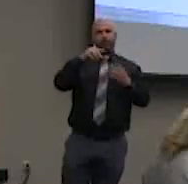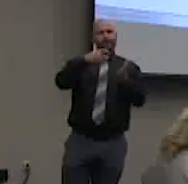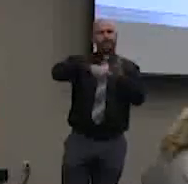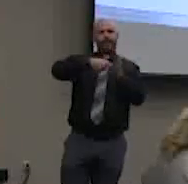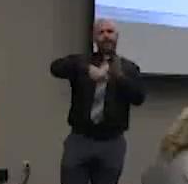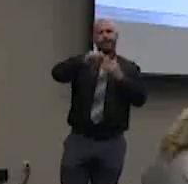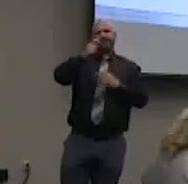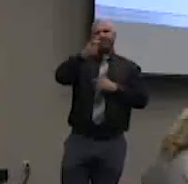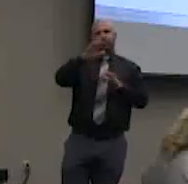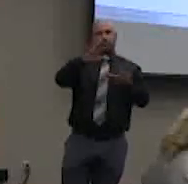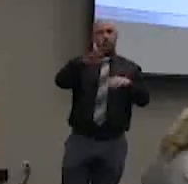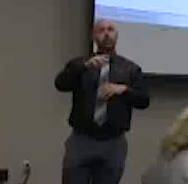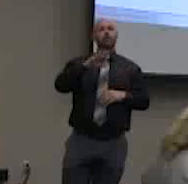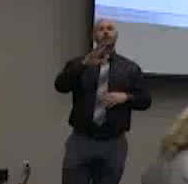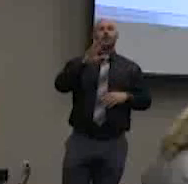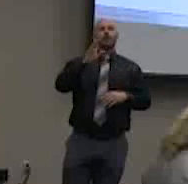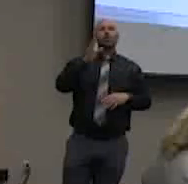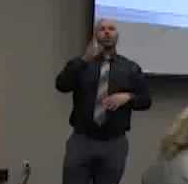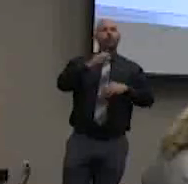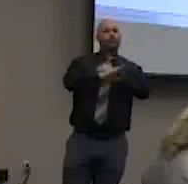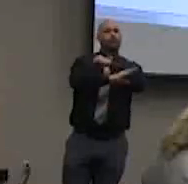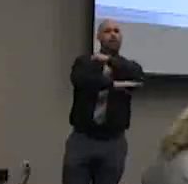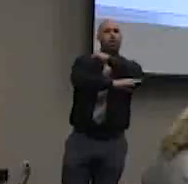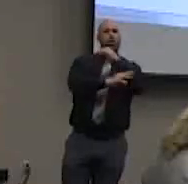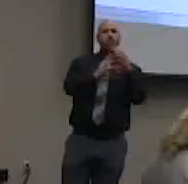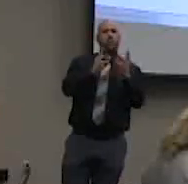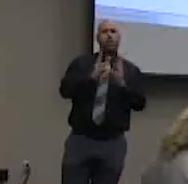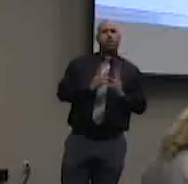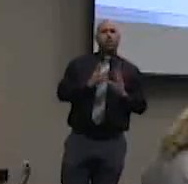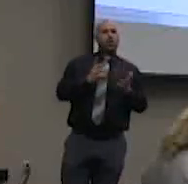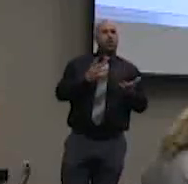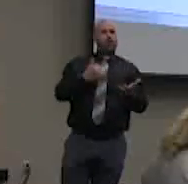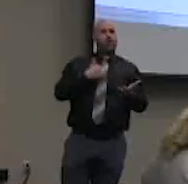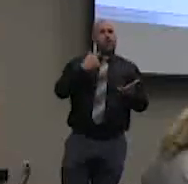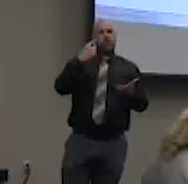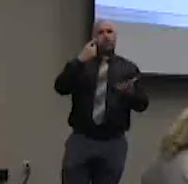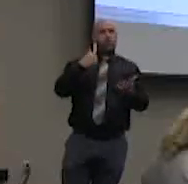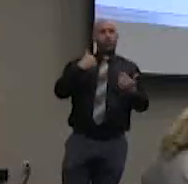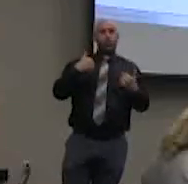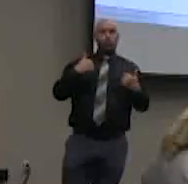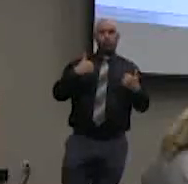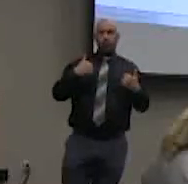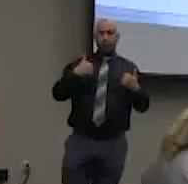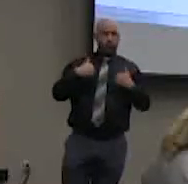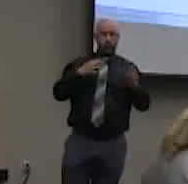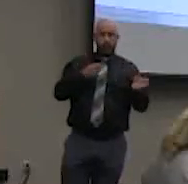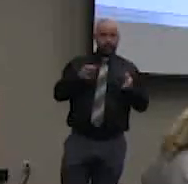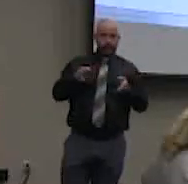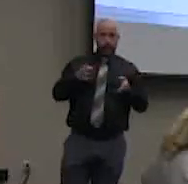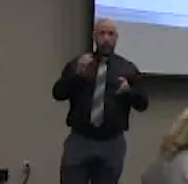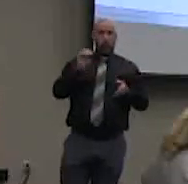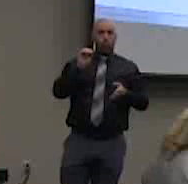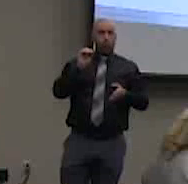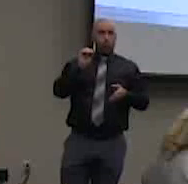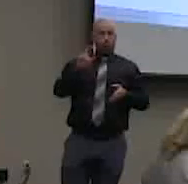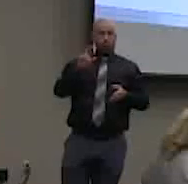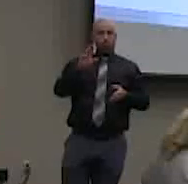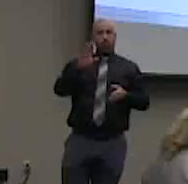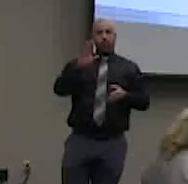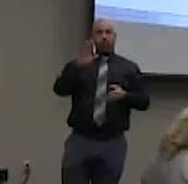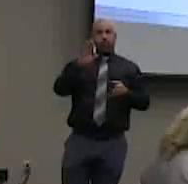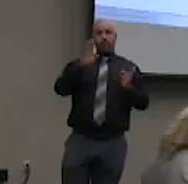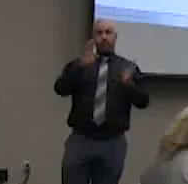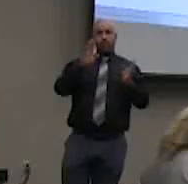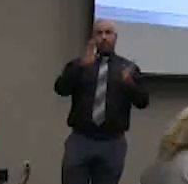think we are not planning nor prepared for BSEE to be voting on regulations on Ready Start in the next few